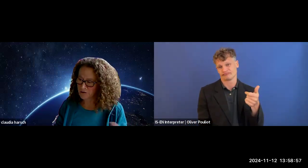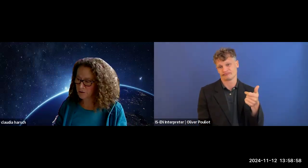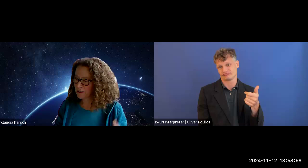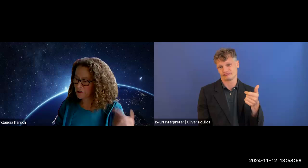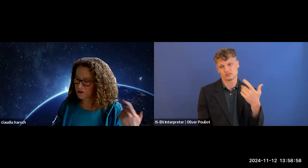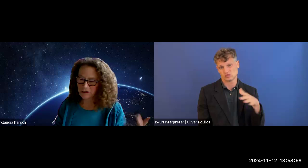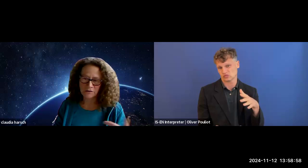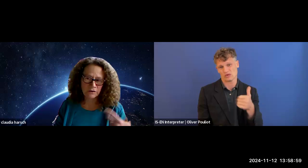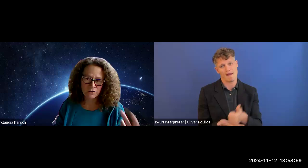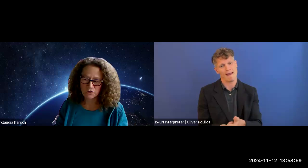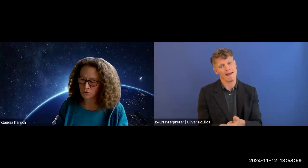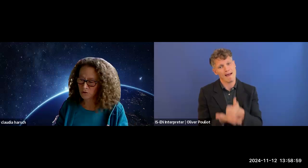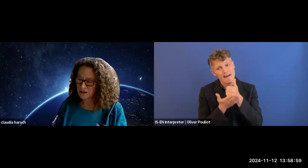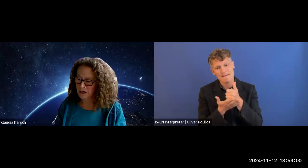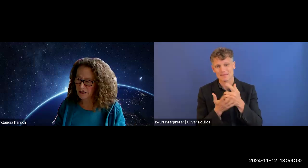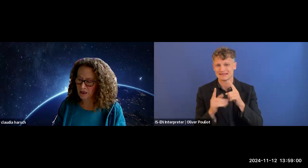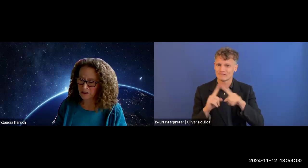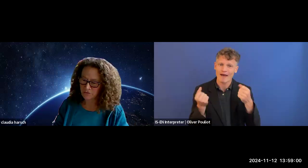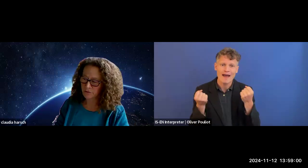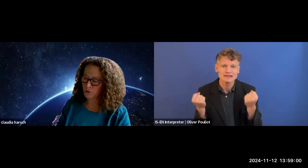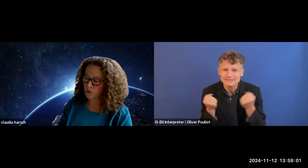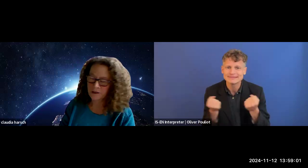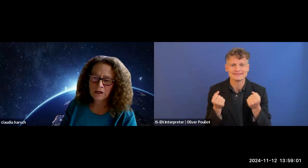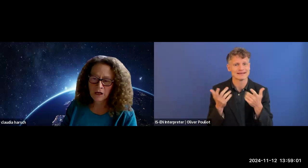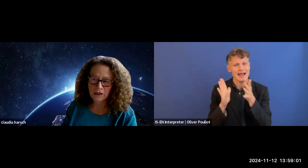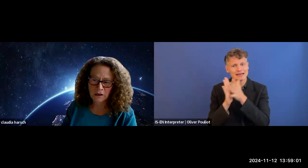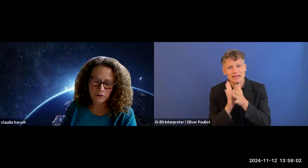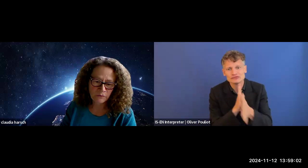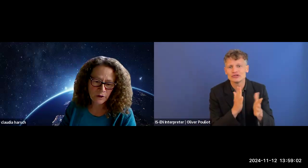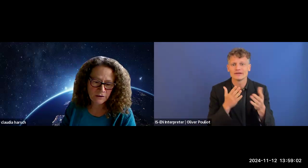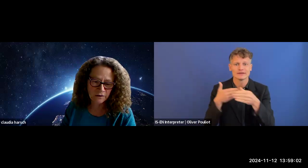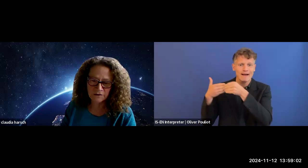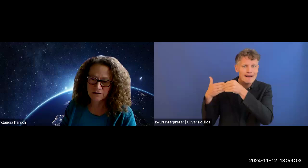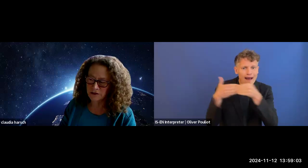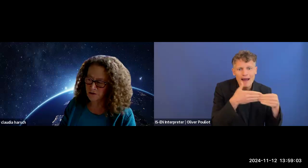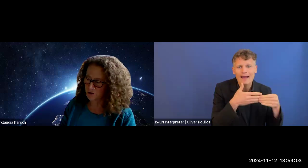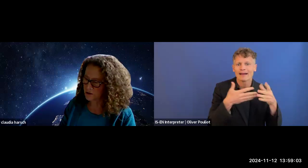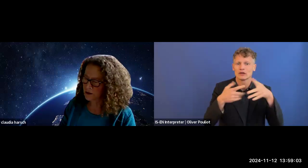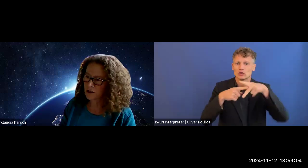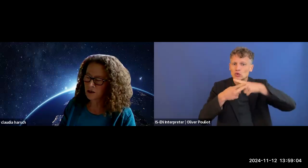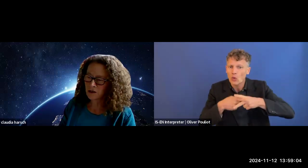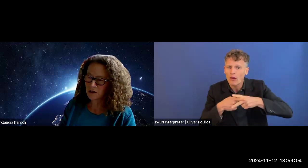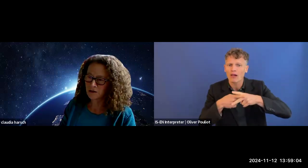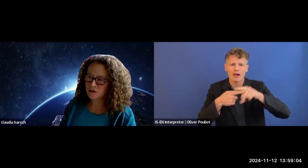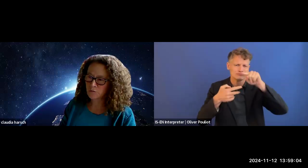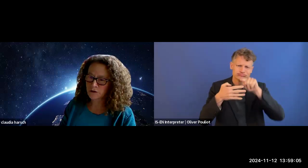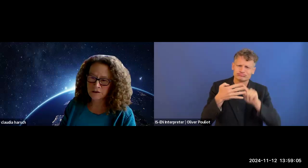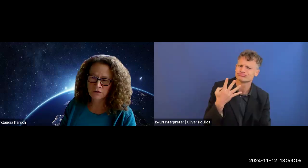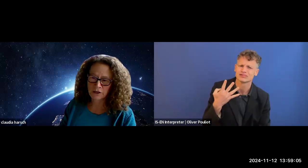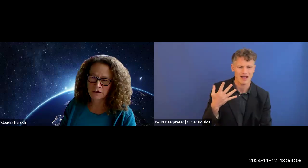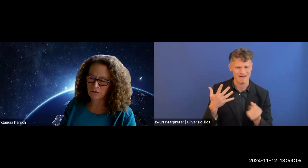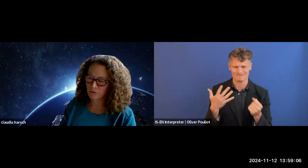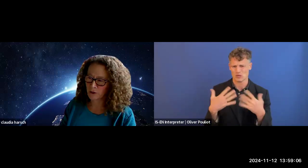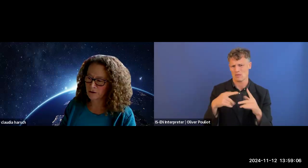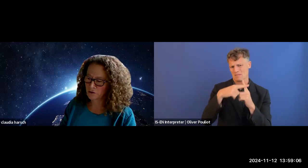with explanations, activities, tools, guidelines for reporting, and a lot of practical suggestions. And this brings